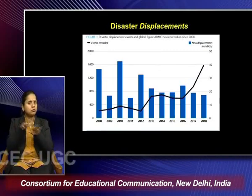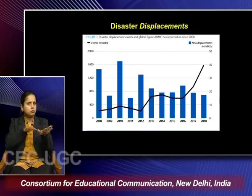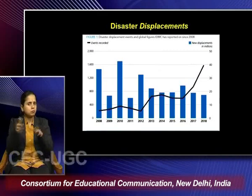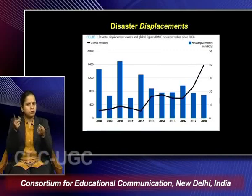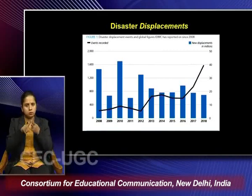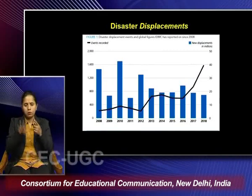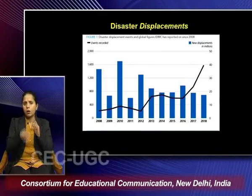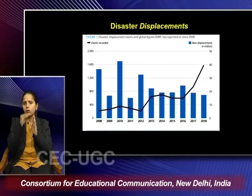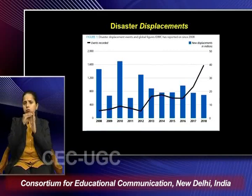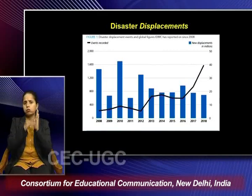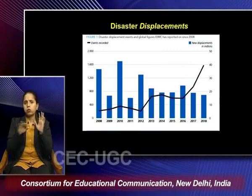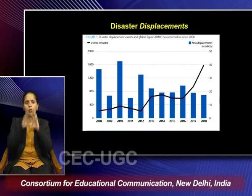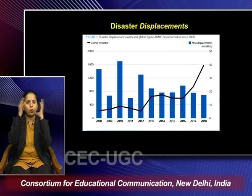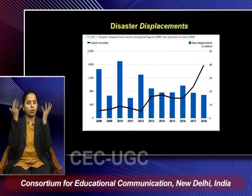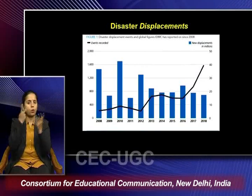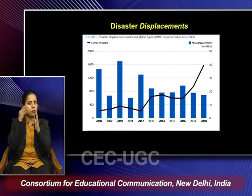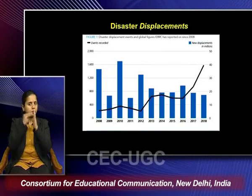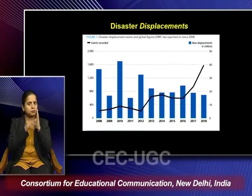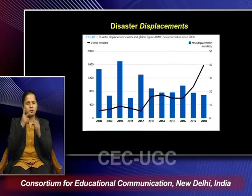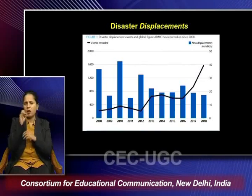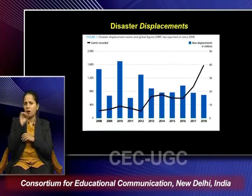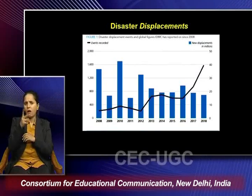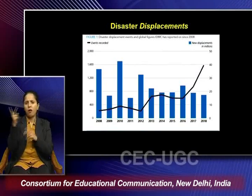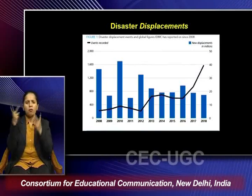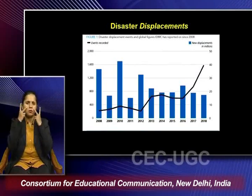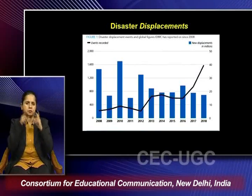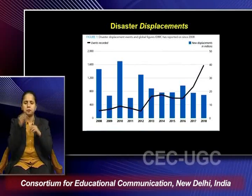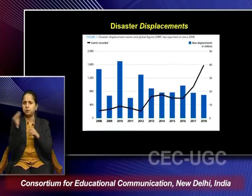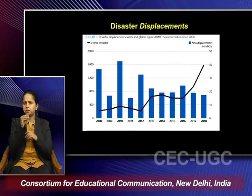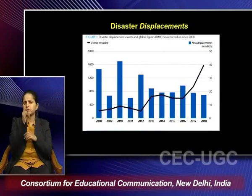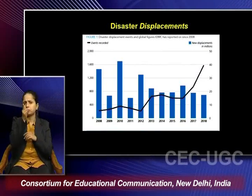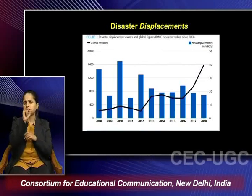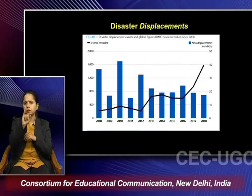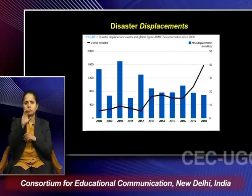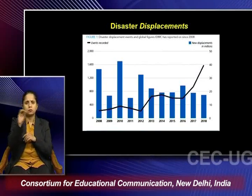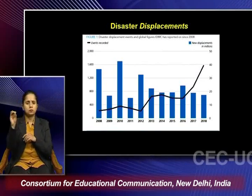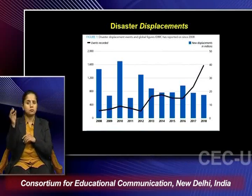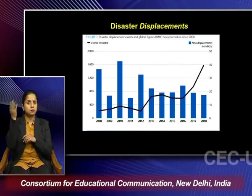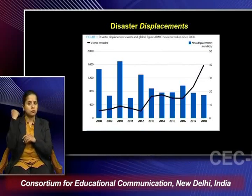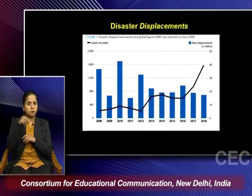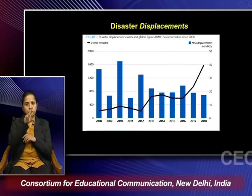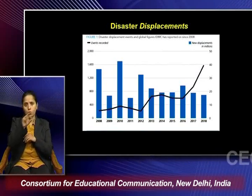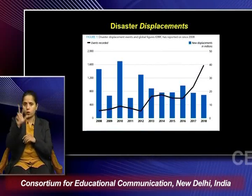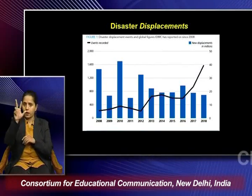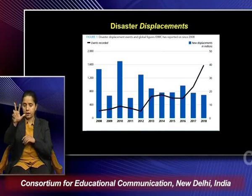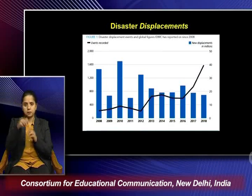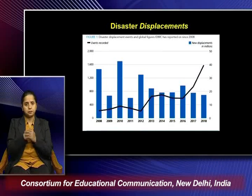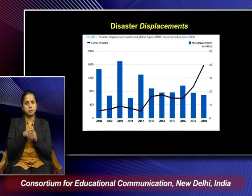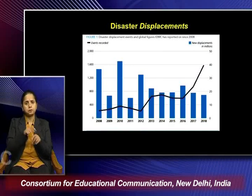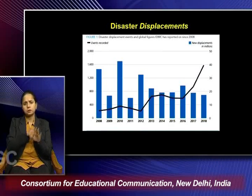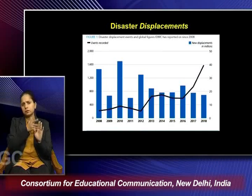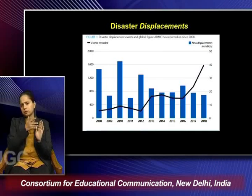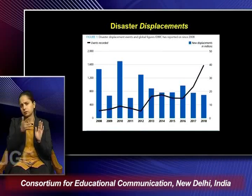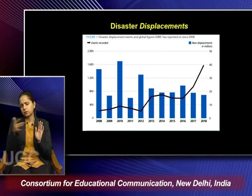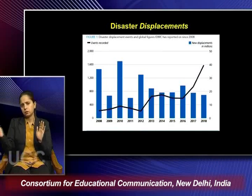being reported at the global level, is roughly it was about 1600 in the year 2008, and over time